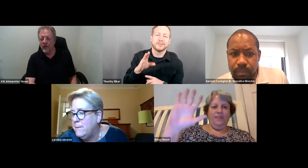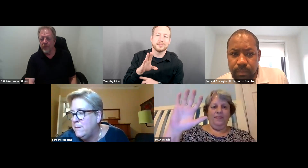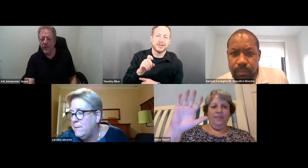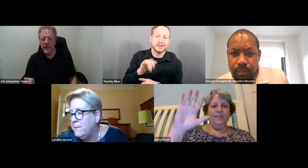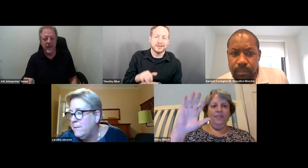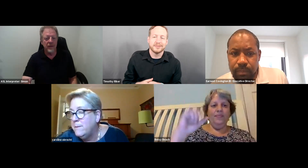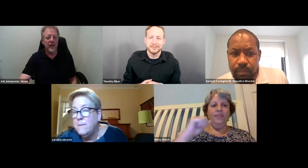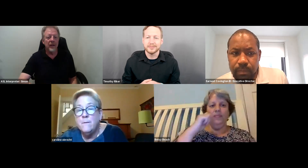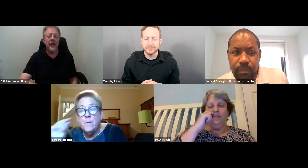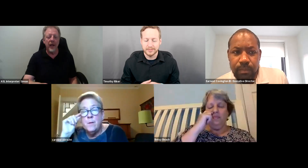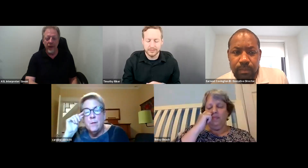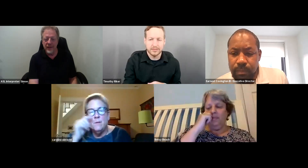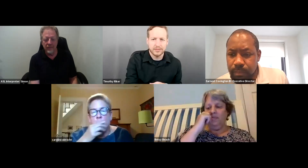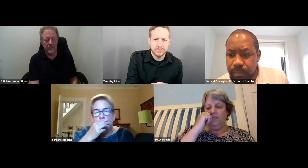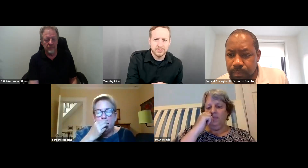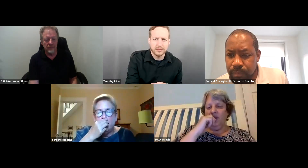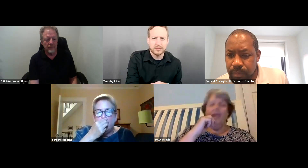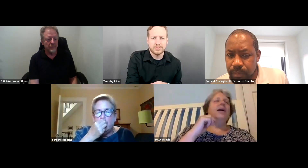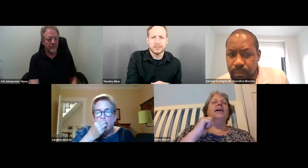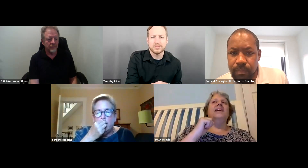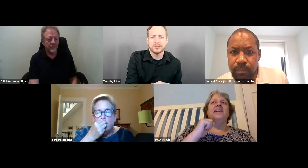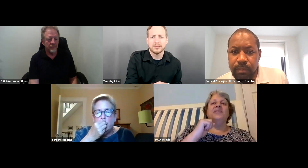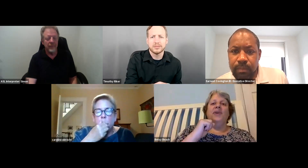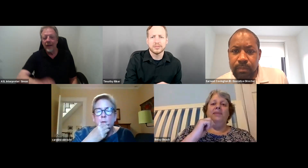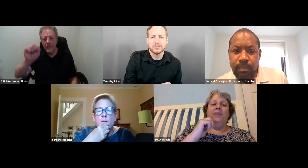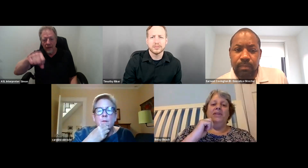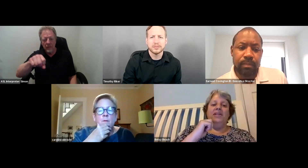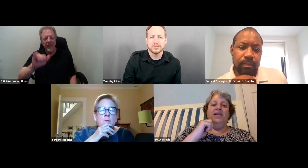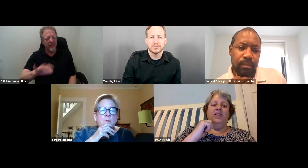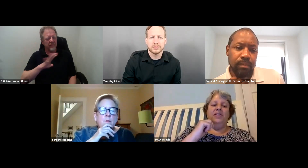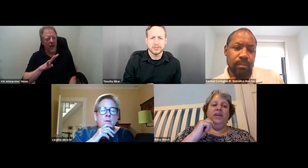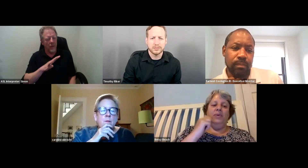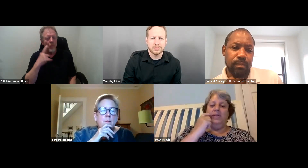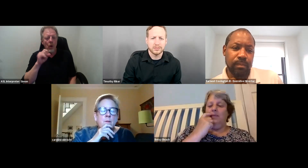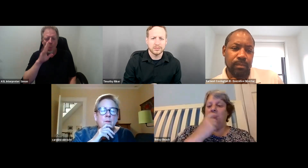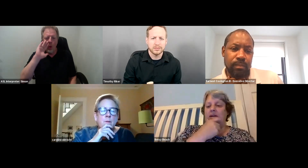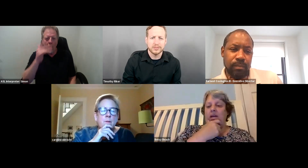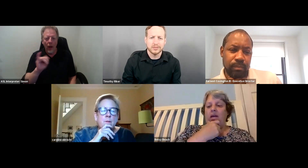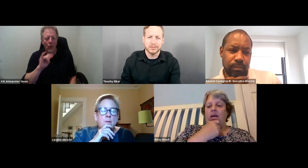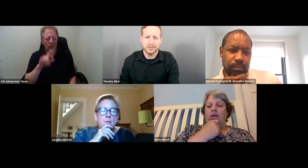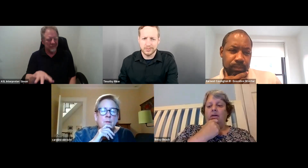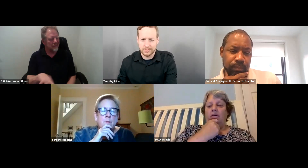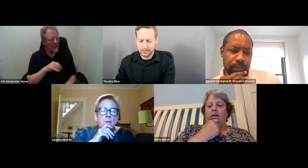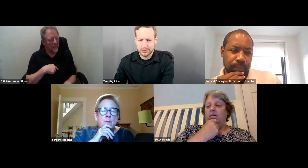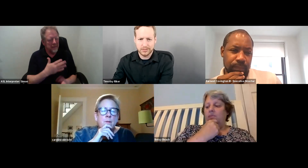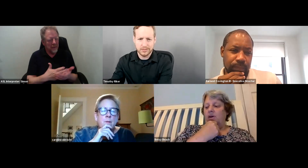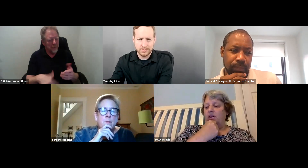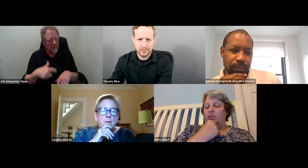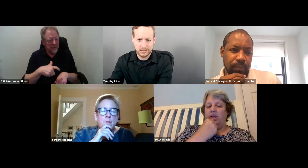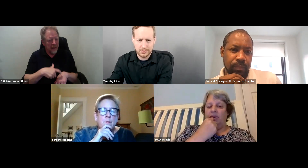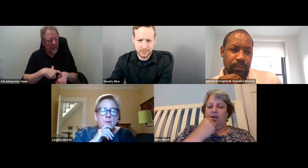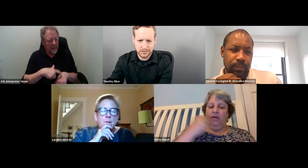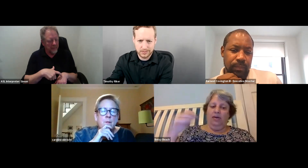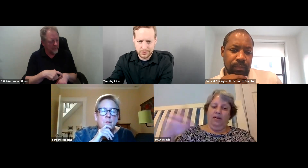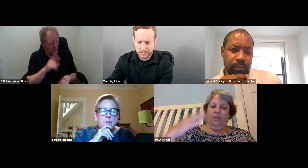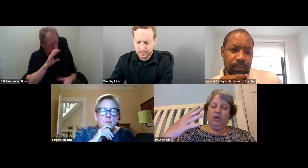Spotlight the interpreter, please. Go ahead, Betsy. Yes, that's fine, because it looks like it will take me a little